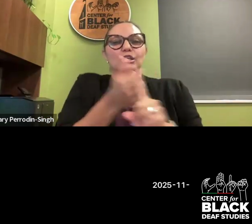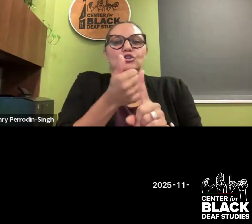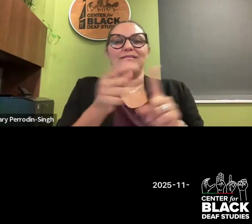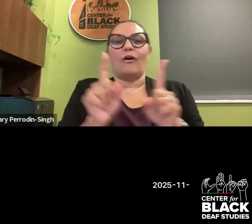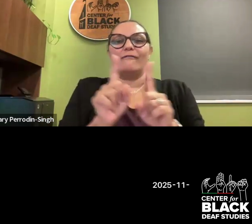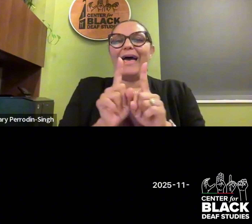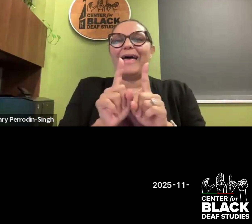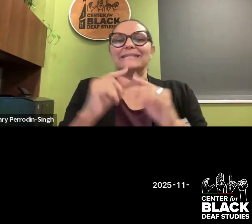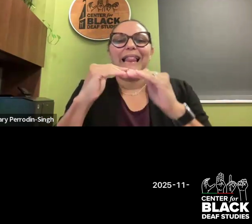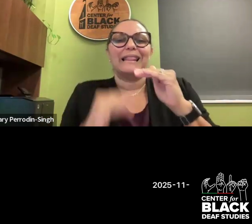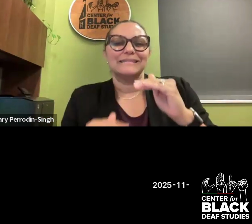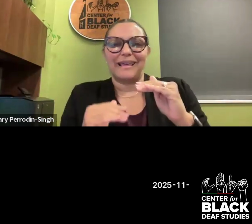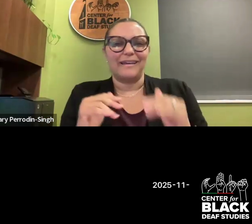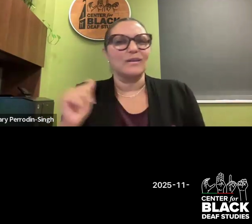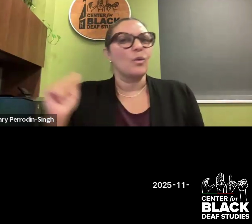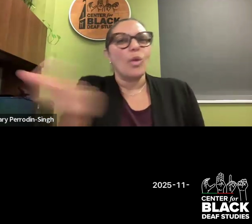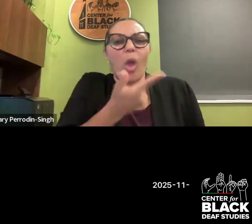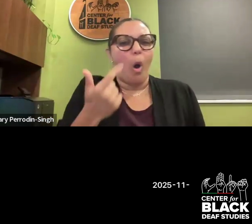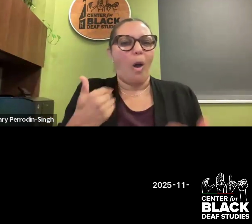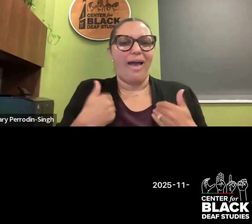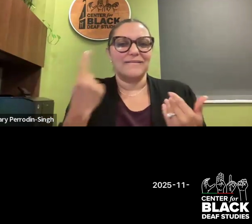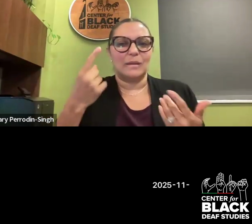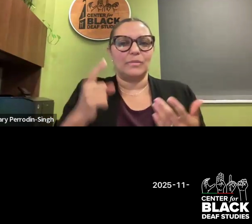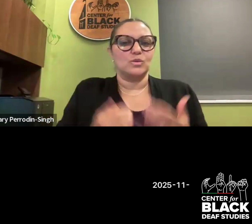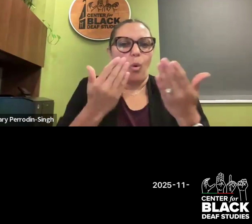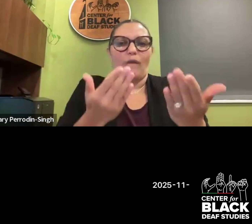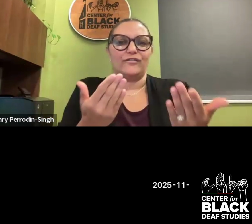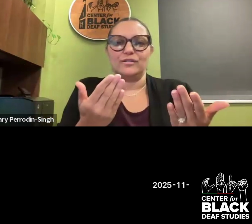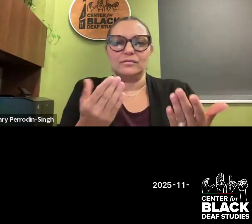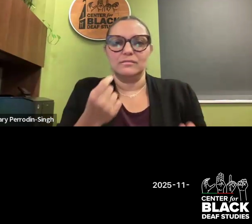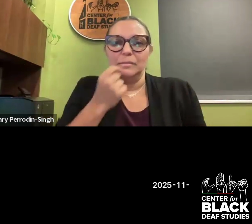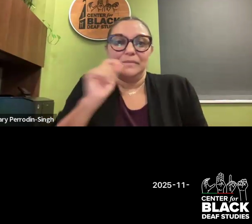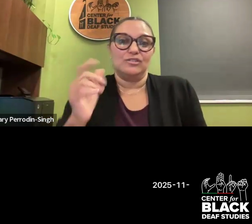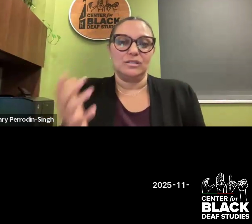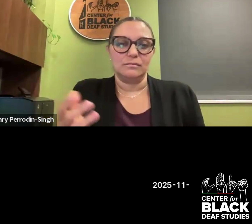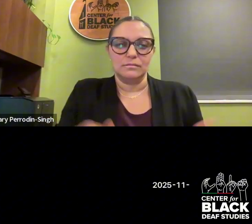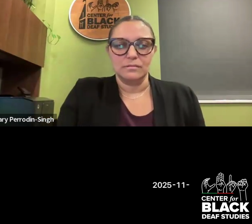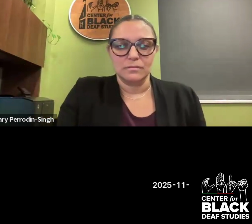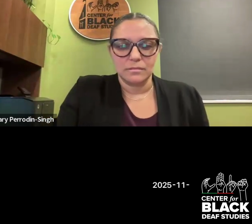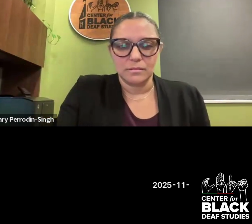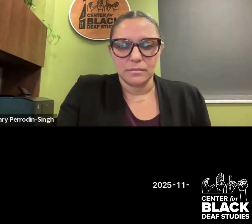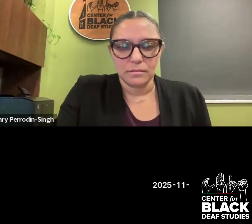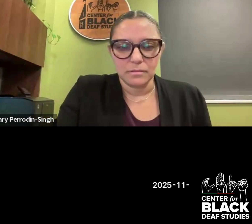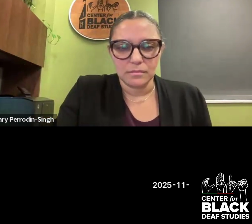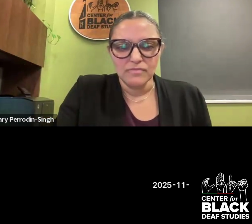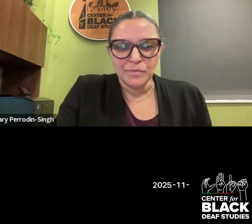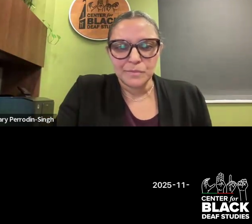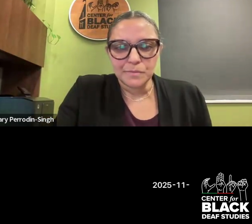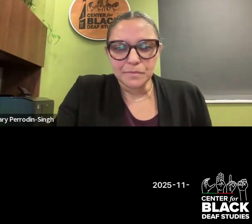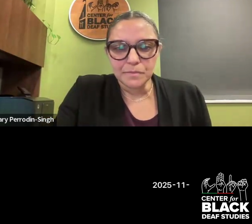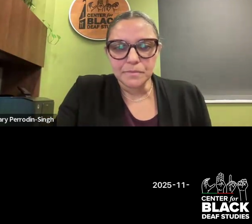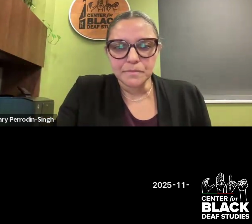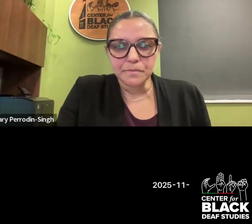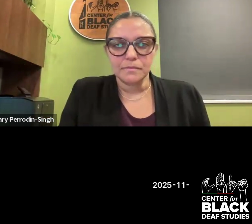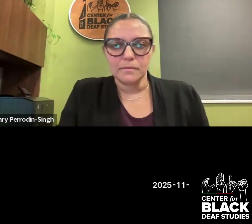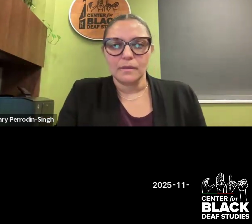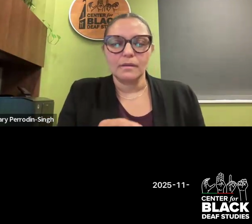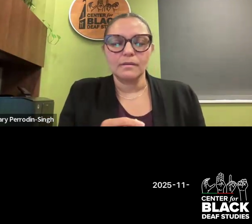it. So I think it's important to don't see yourself as less than. You have so much to offer, period.